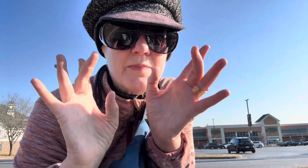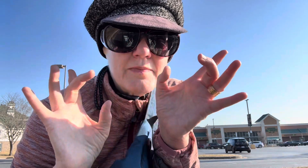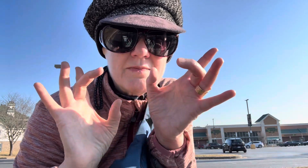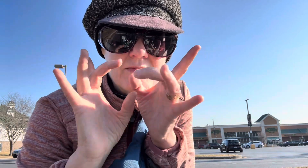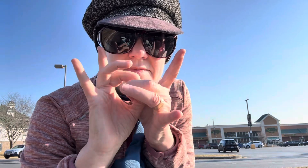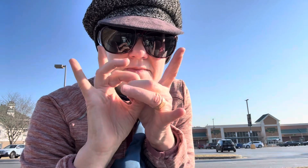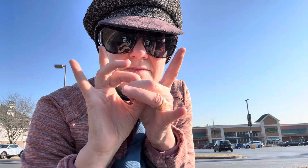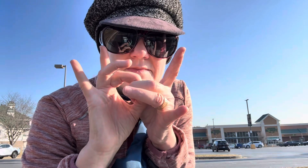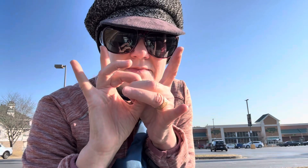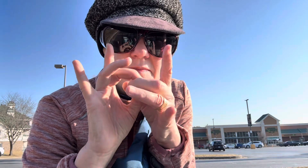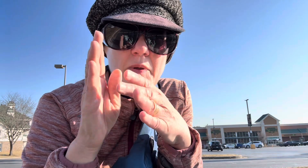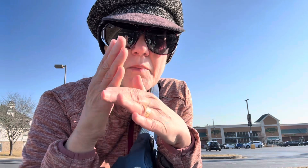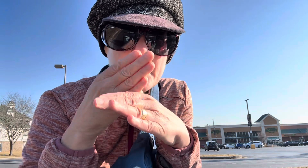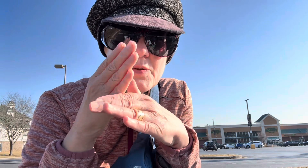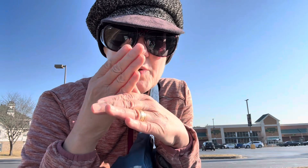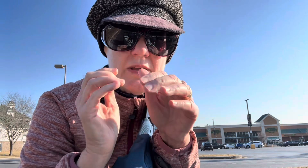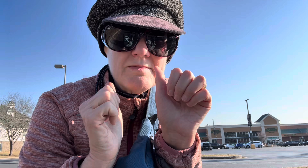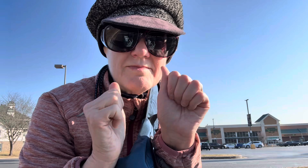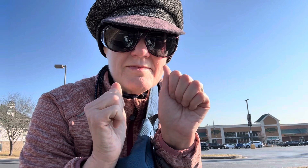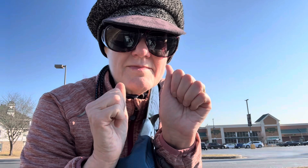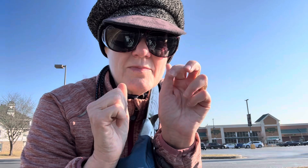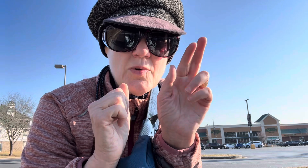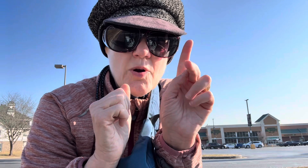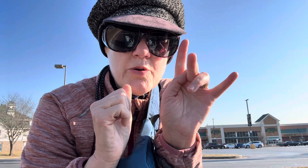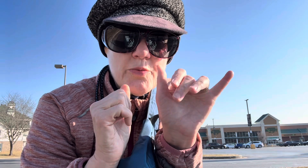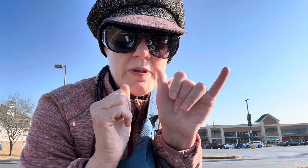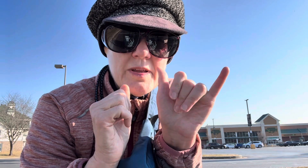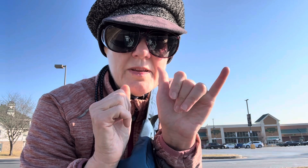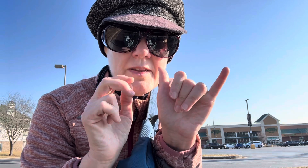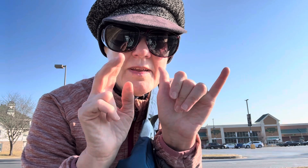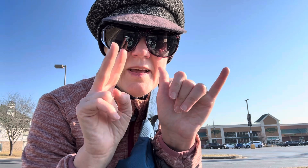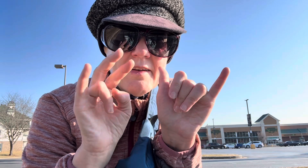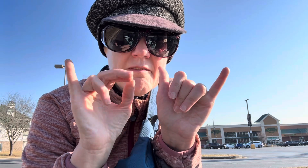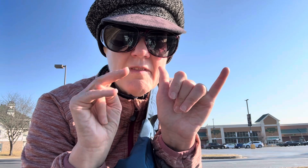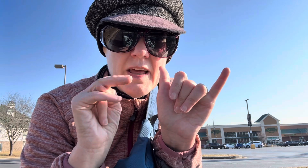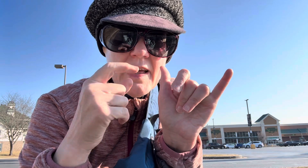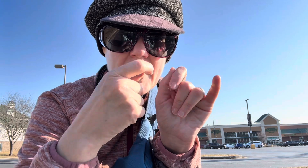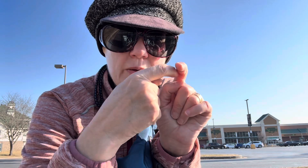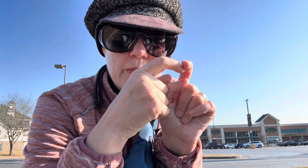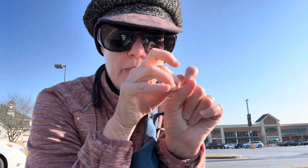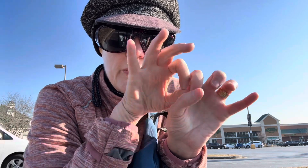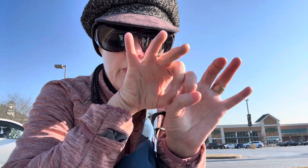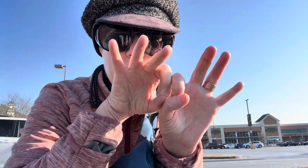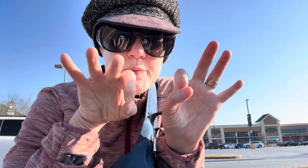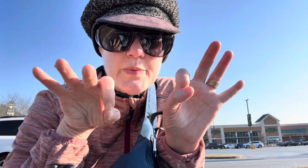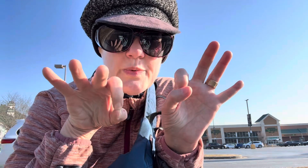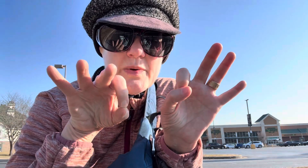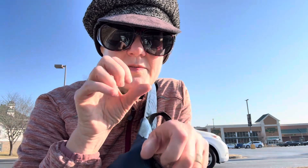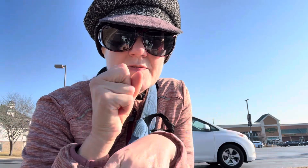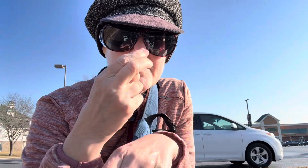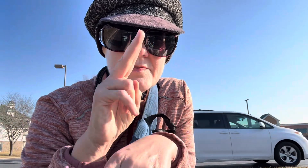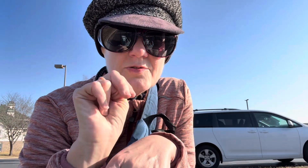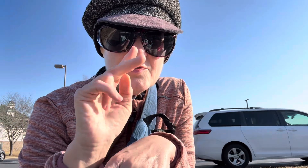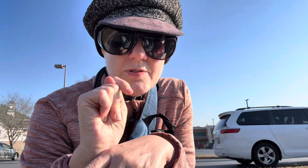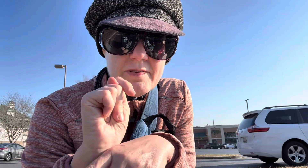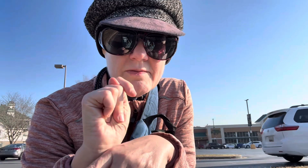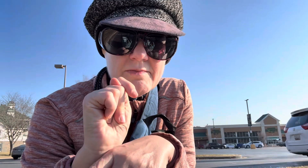blood bypasses his liver and never gets filtered. And those shunts